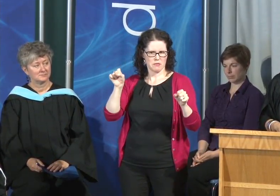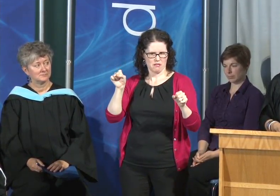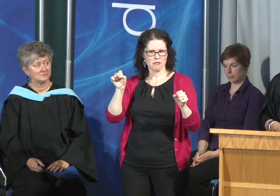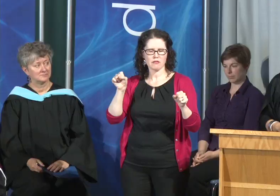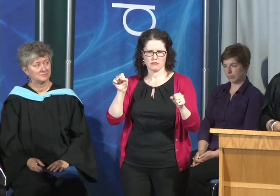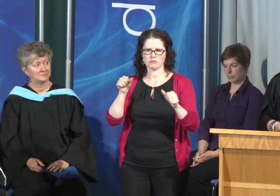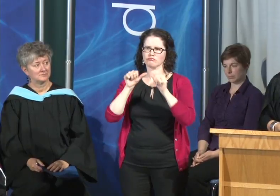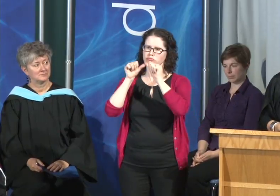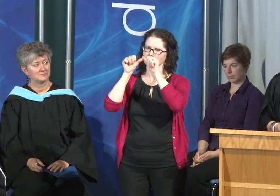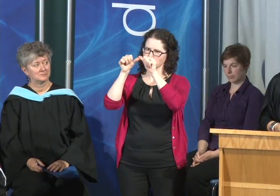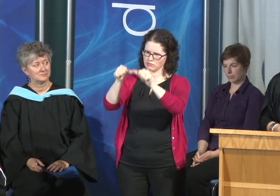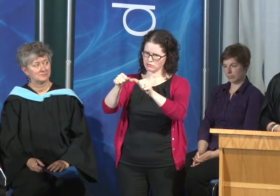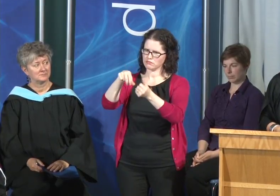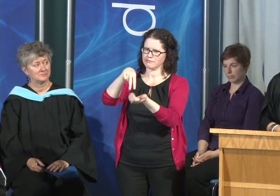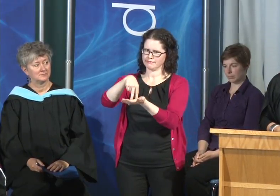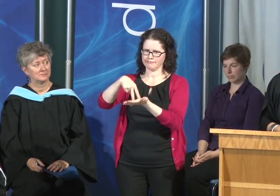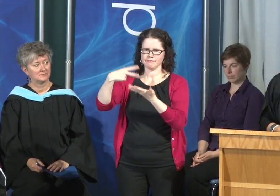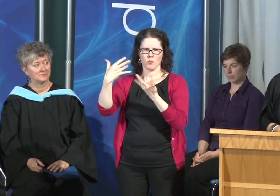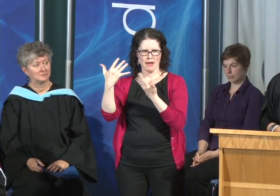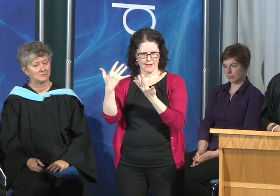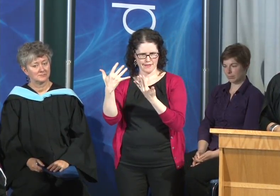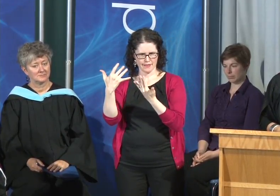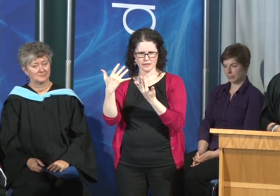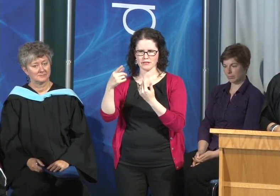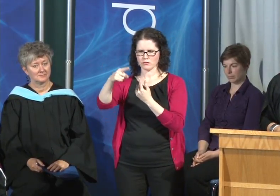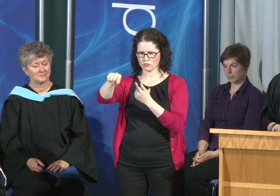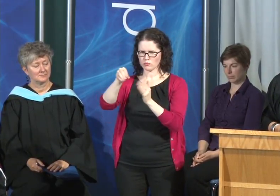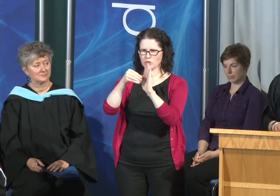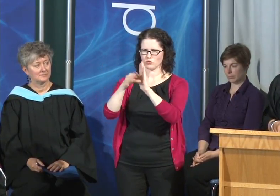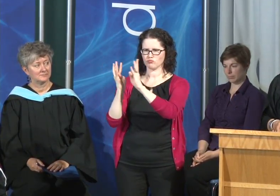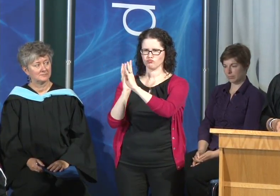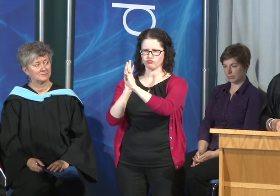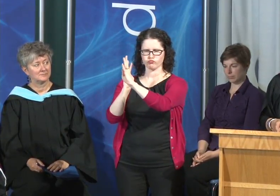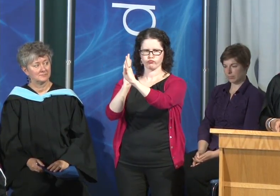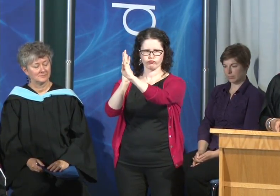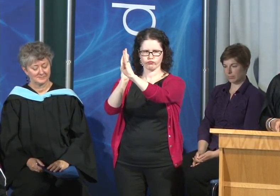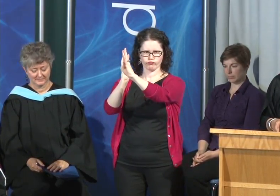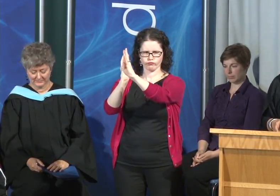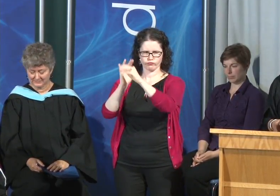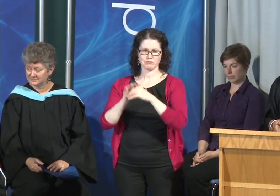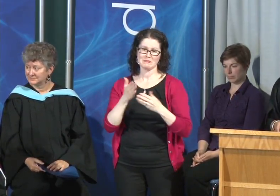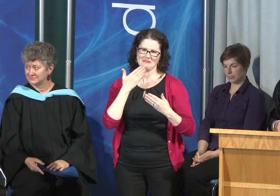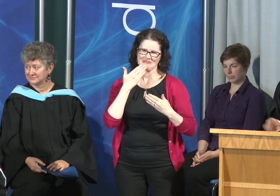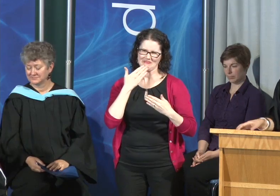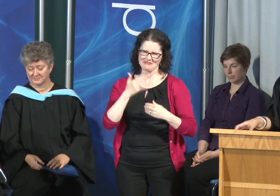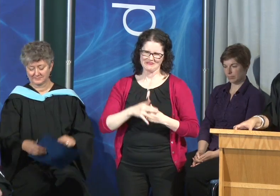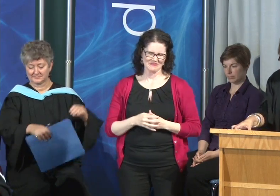remain standing until the stage party and graduates have left the auditorium. Thank you.